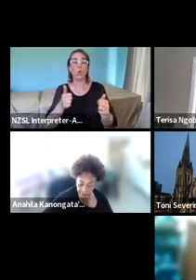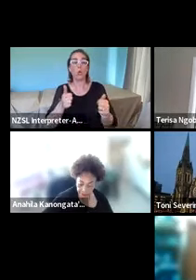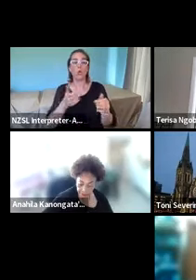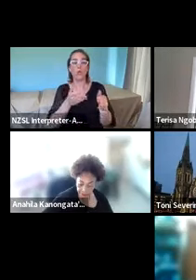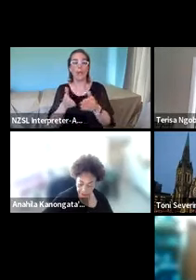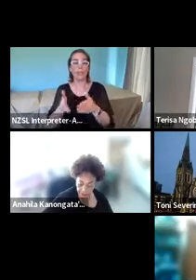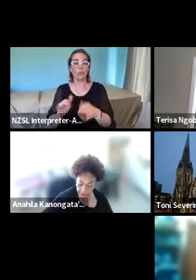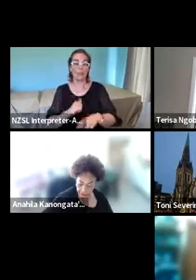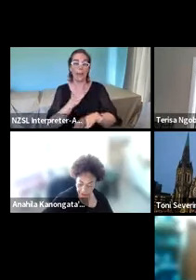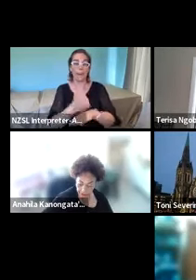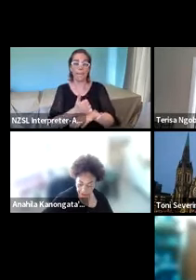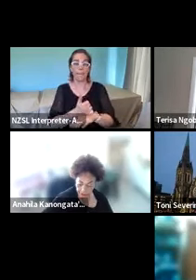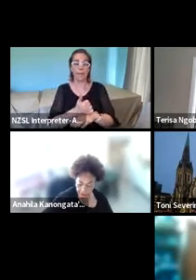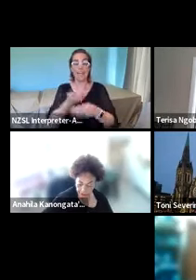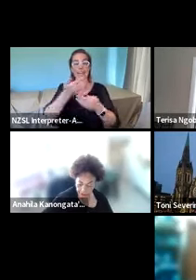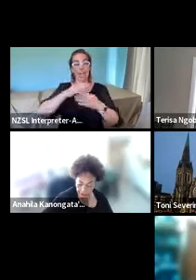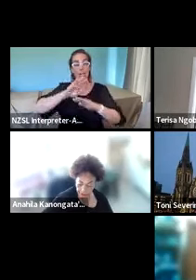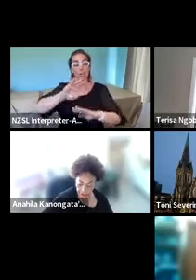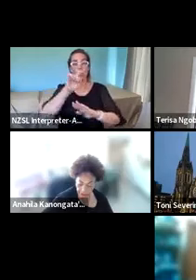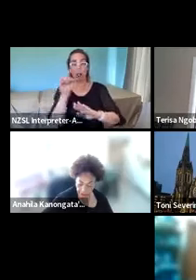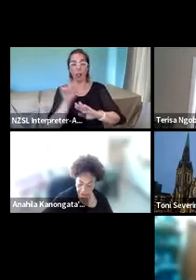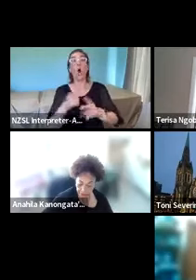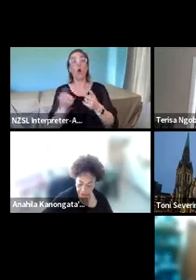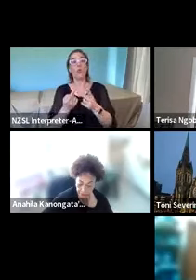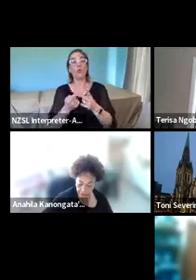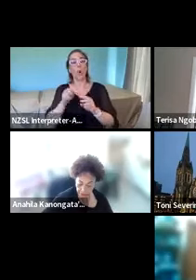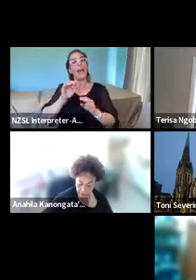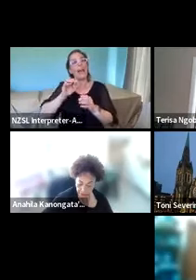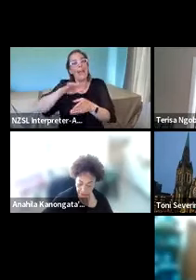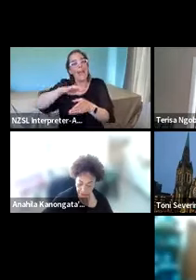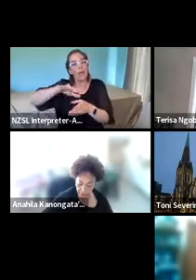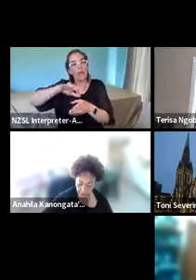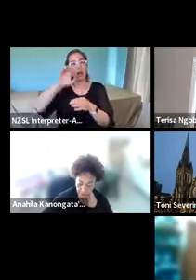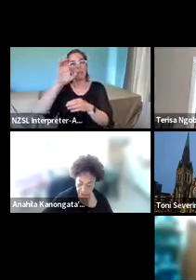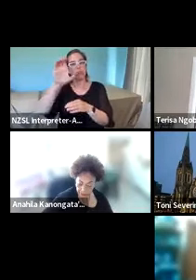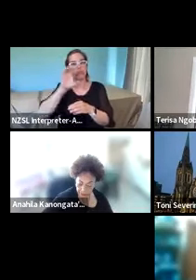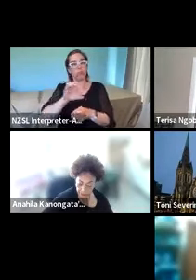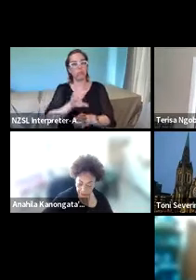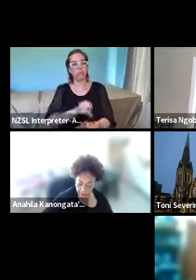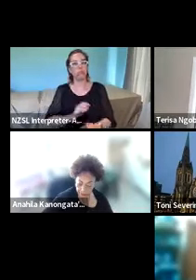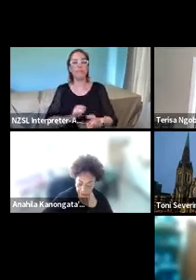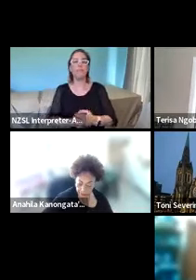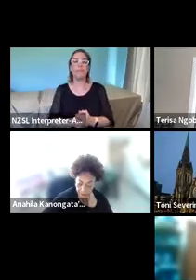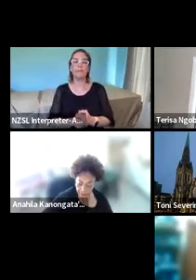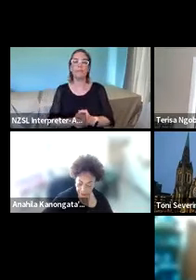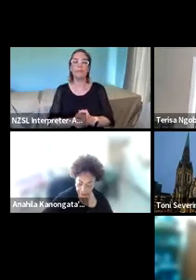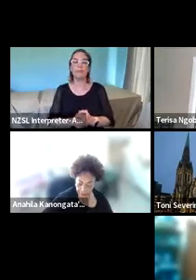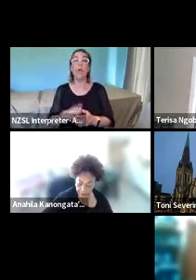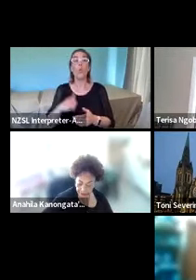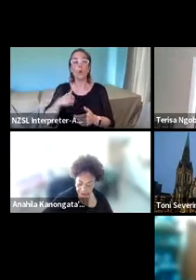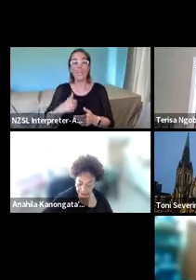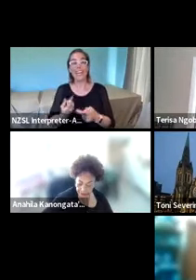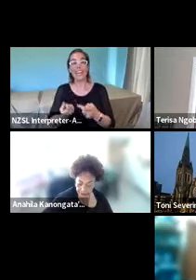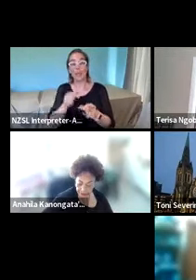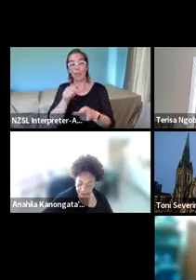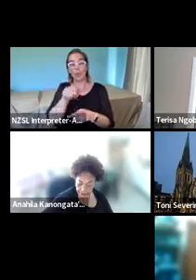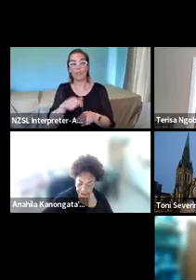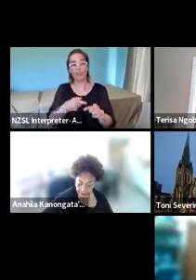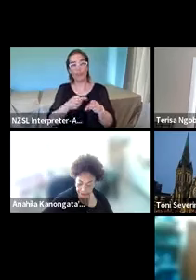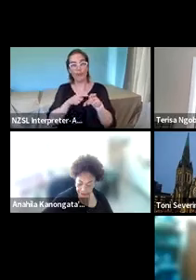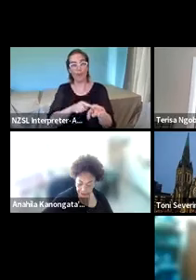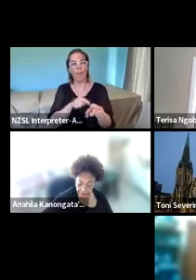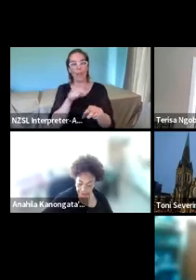of nationally and regionally. And you would, again, you'd need someone to follow up on it, but also